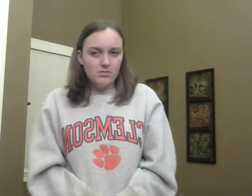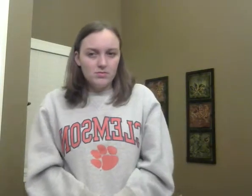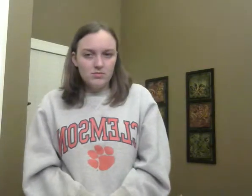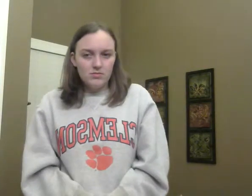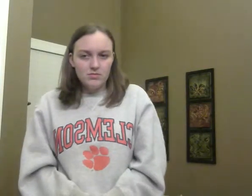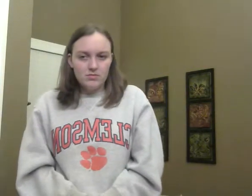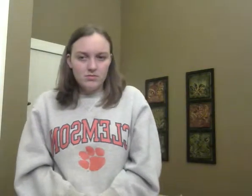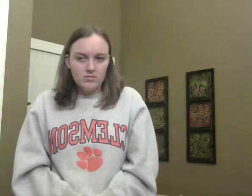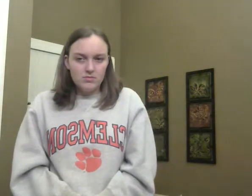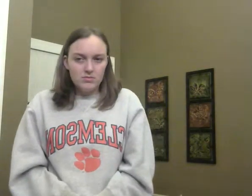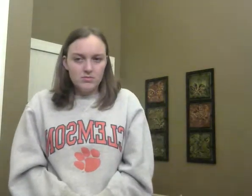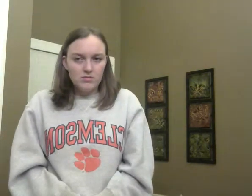that's wrong. That's wrong, Josh.